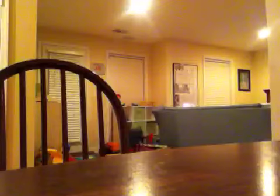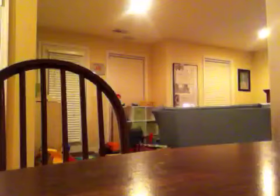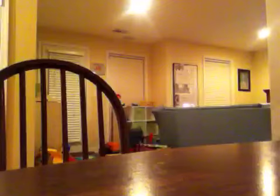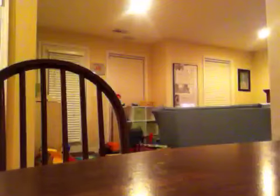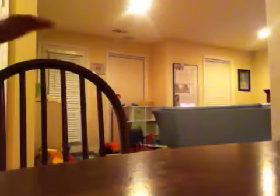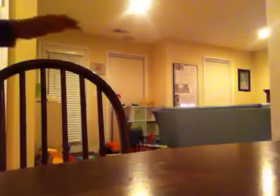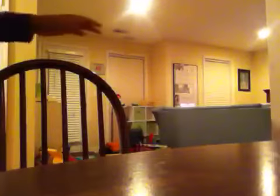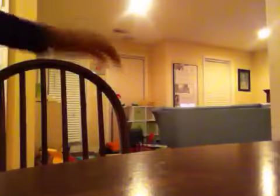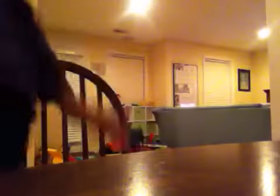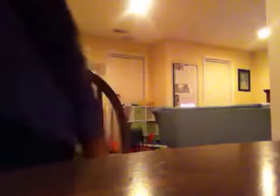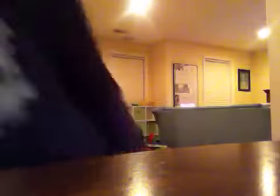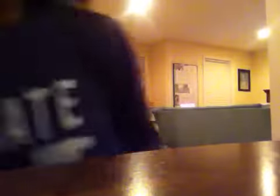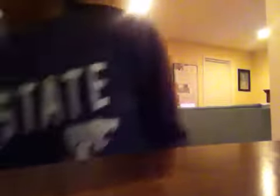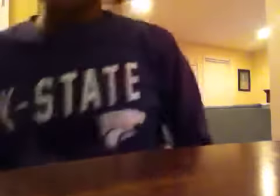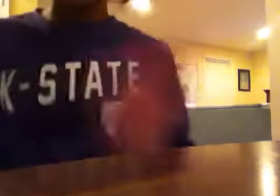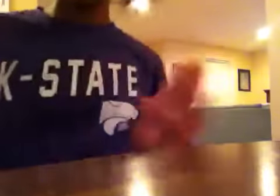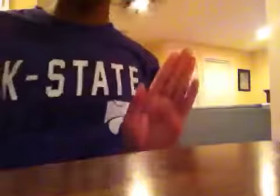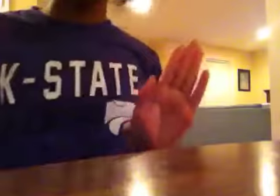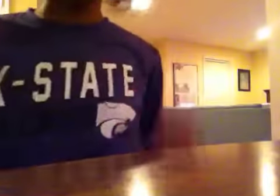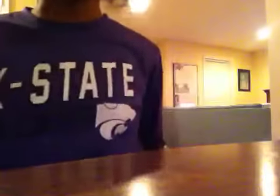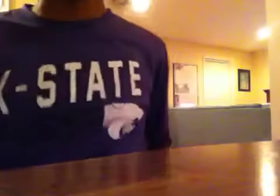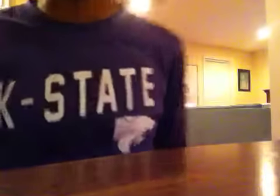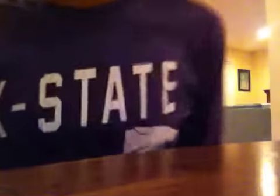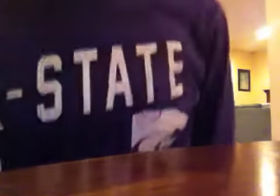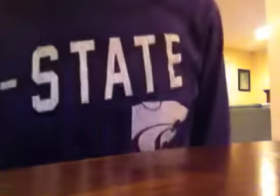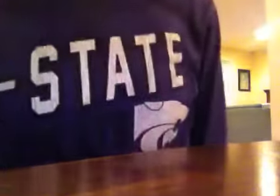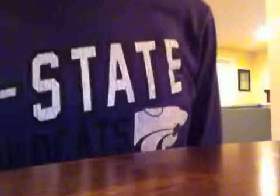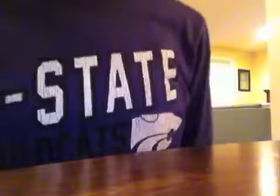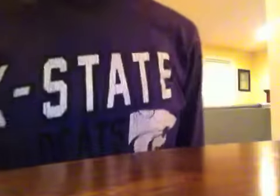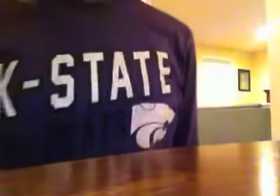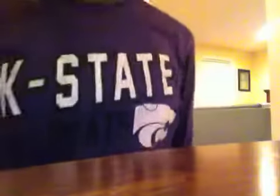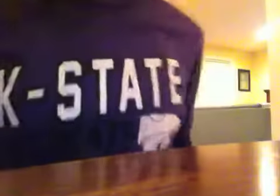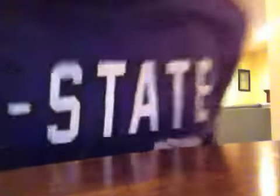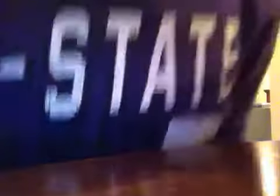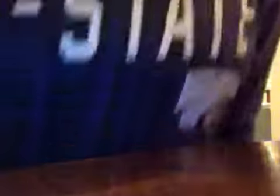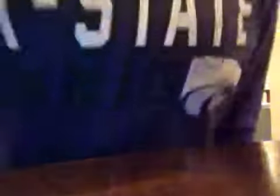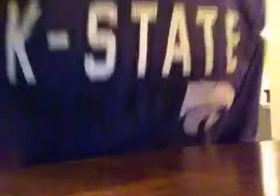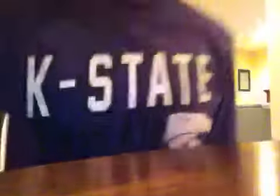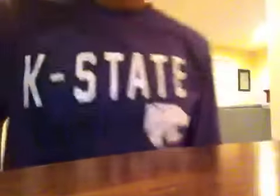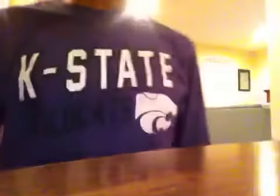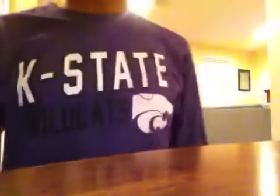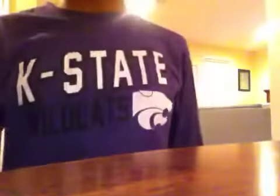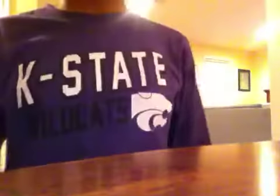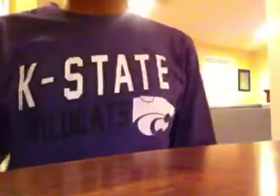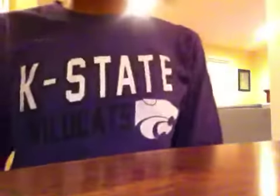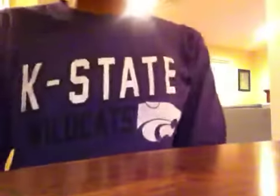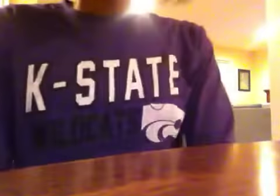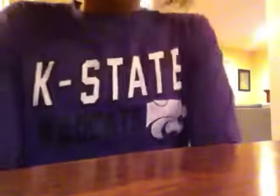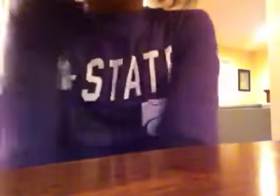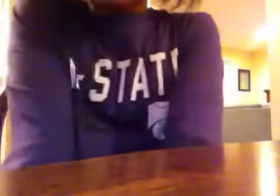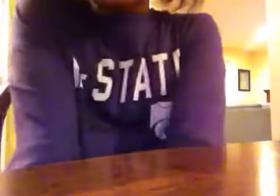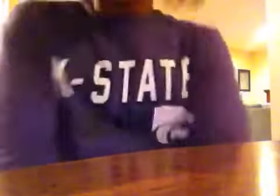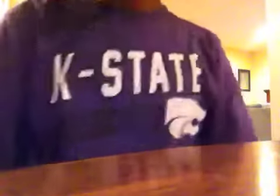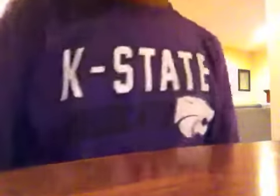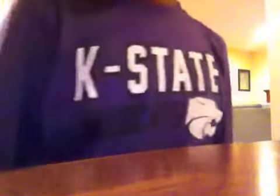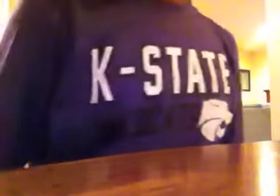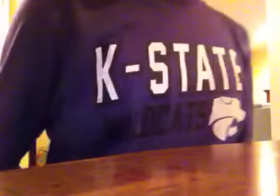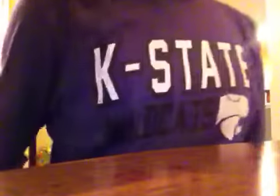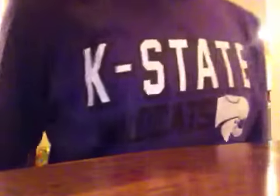okay so let me do my intro hey girlies it's Kelly here from just useful for girls and this video is going to be on my first non well one of my